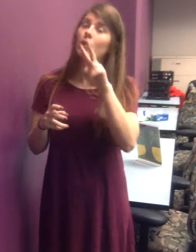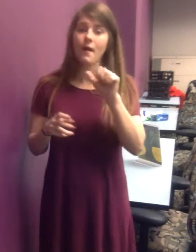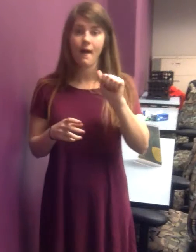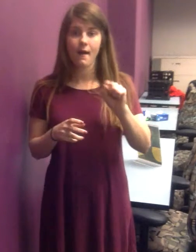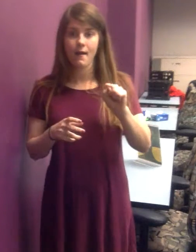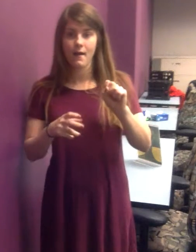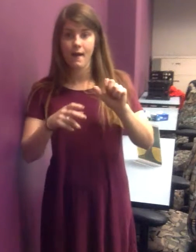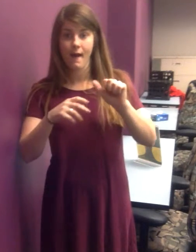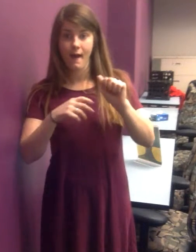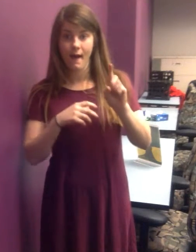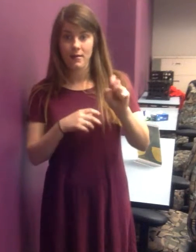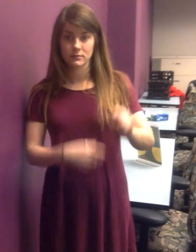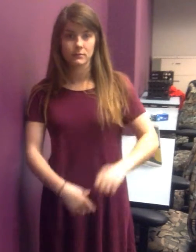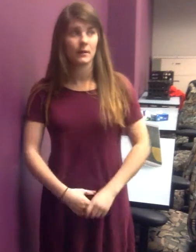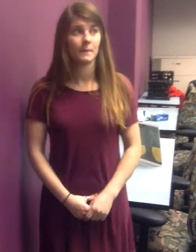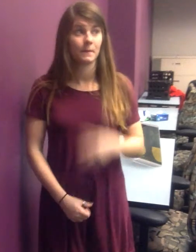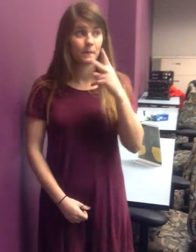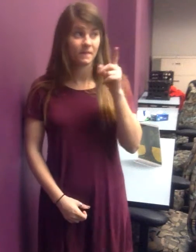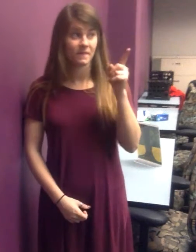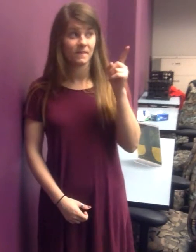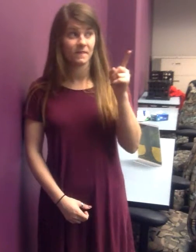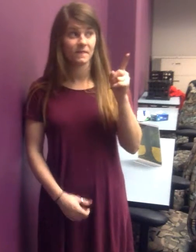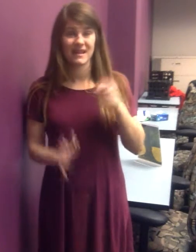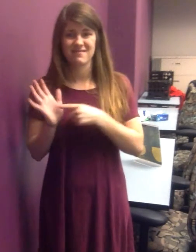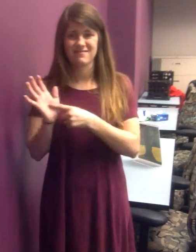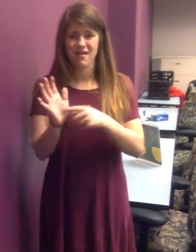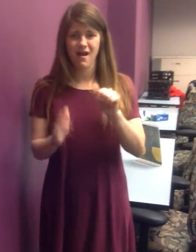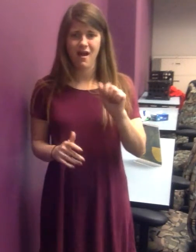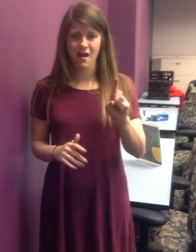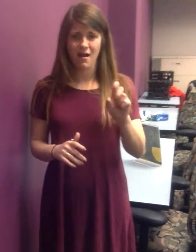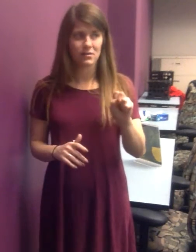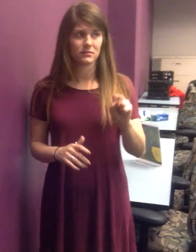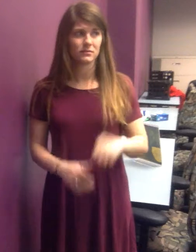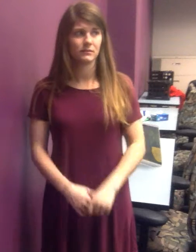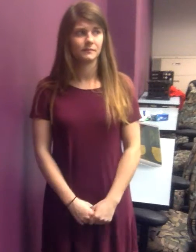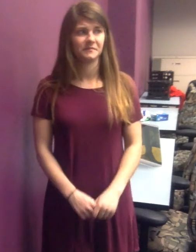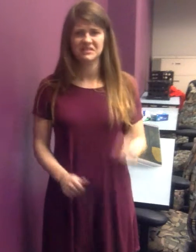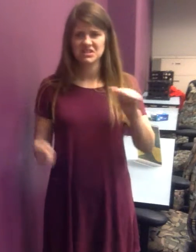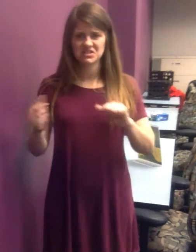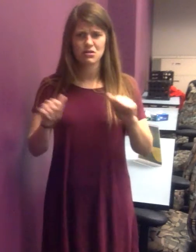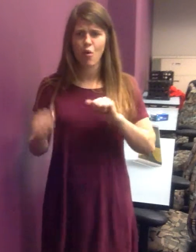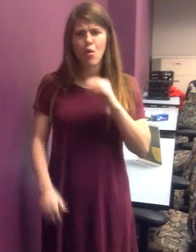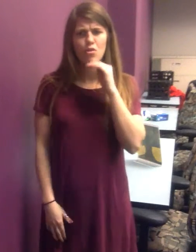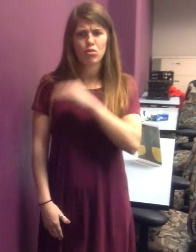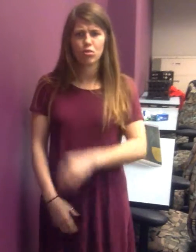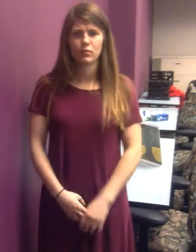the cap-and-trade tax. And said the science was a hoax. Congress should stop wasting our money and focus on real problems.